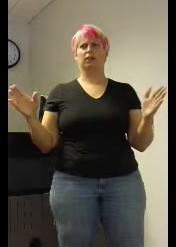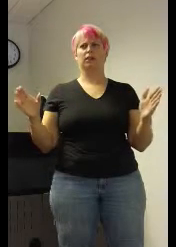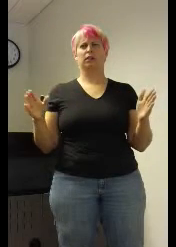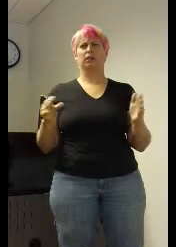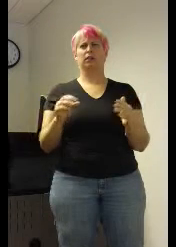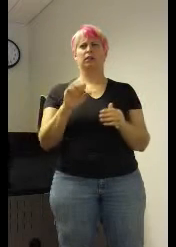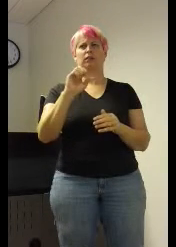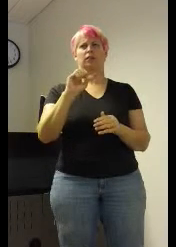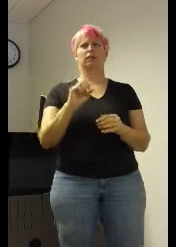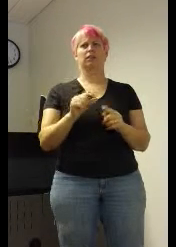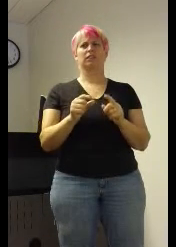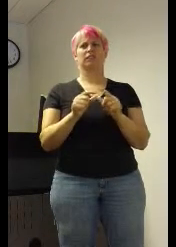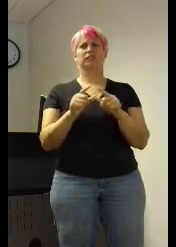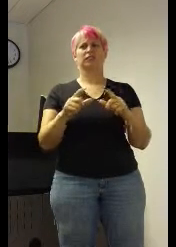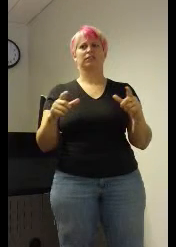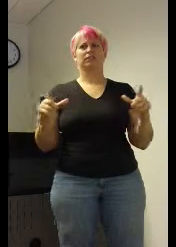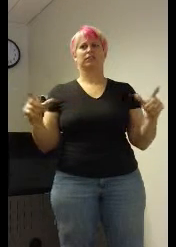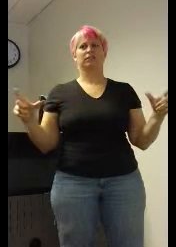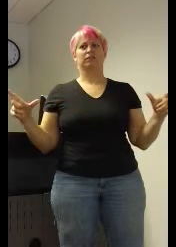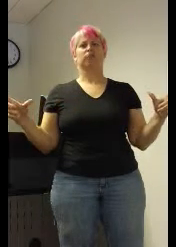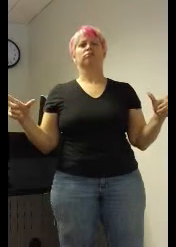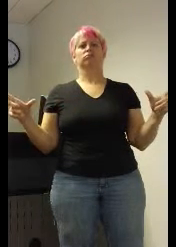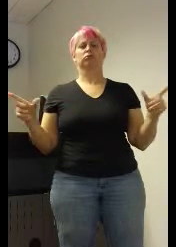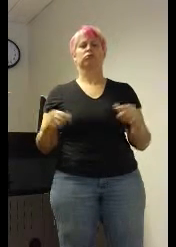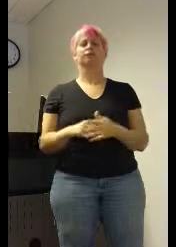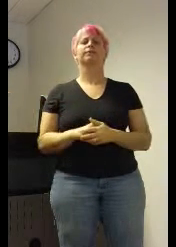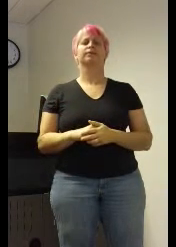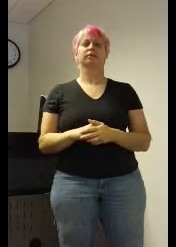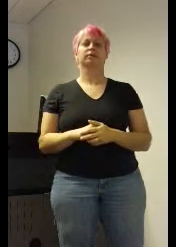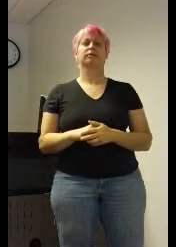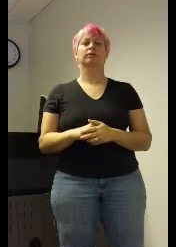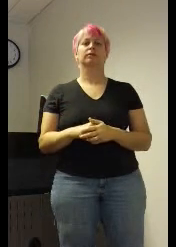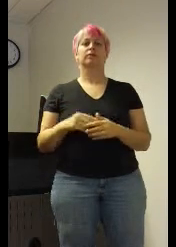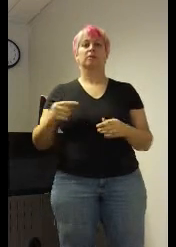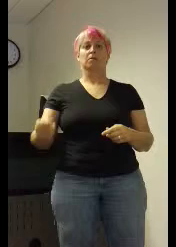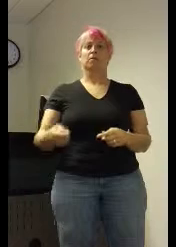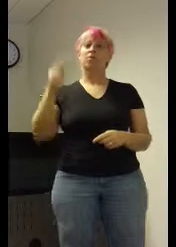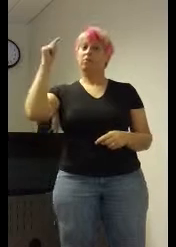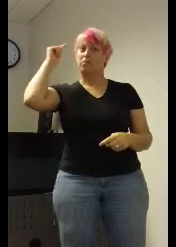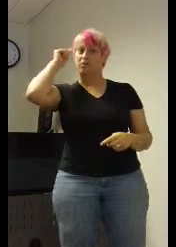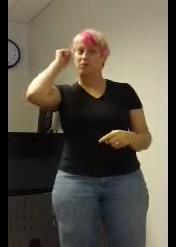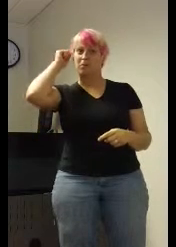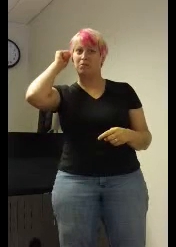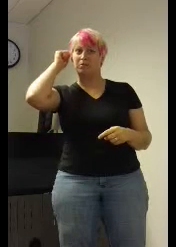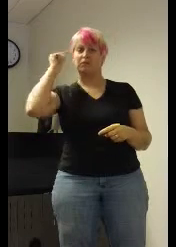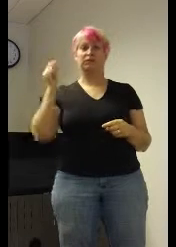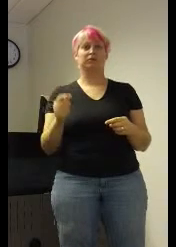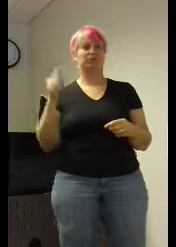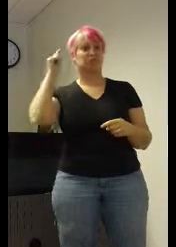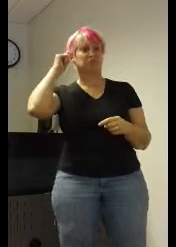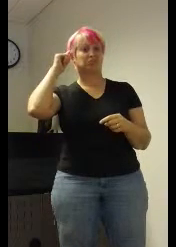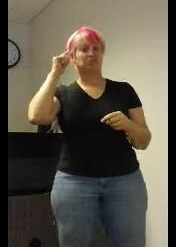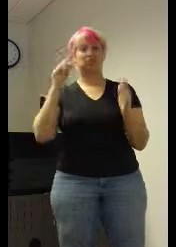I have to do if you remember, this is your brain on drugs, when you crack something open, if anybody remembers that